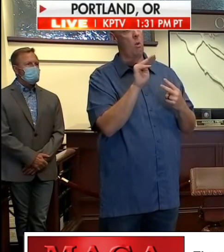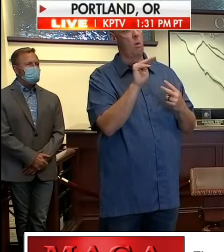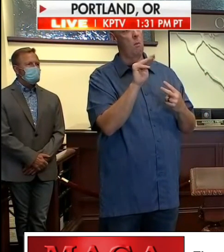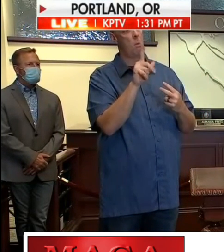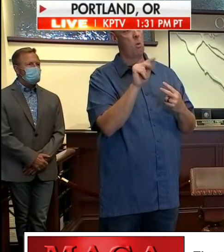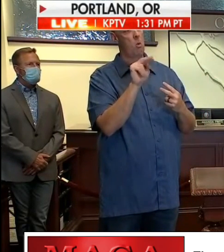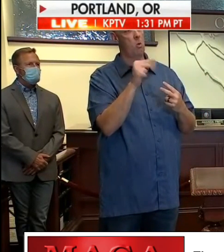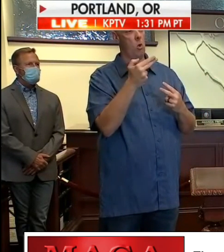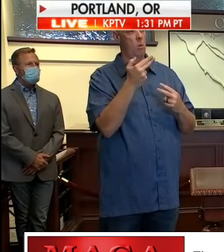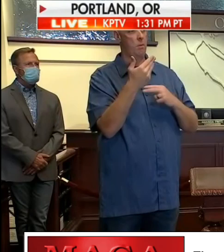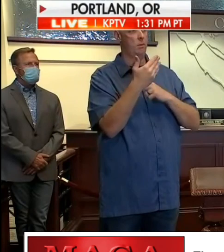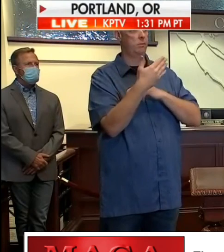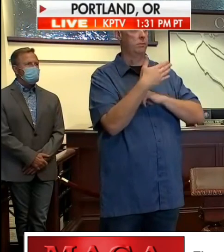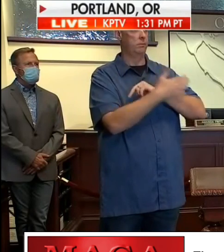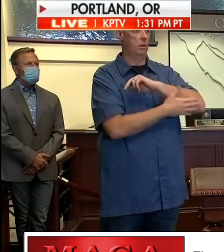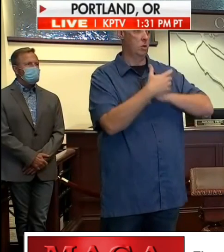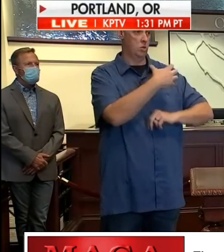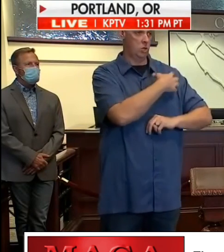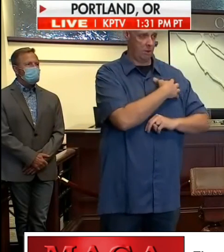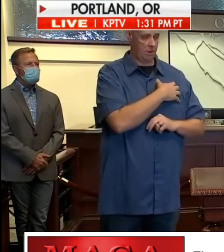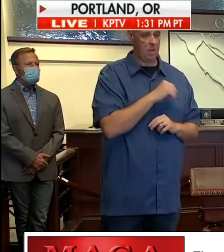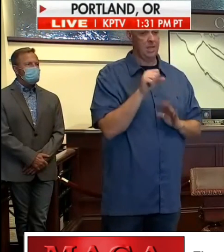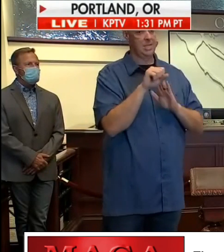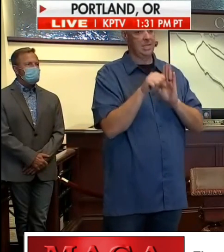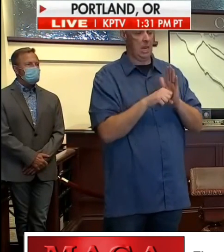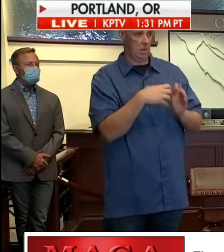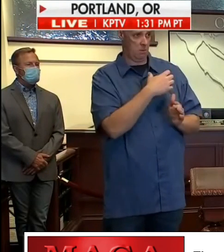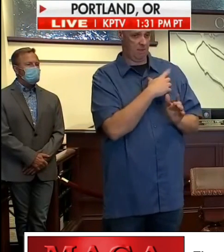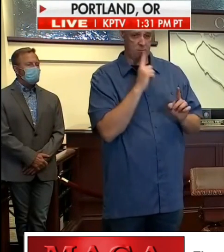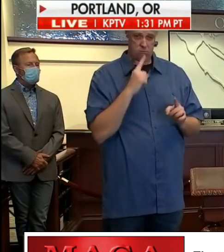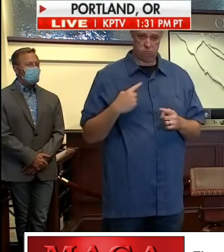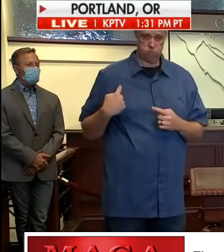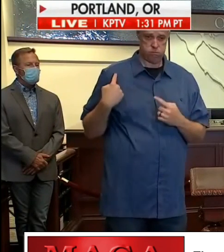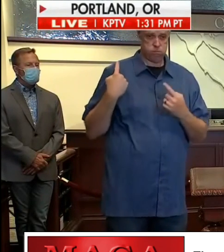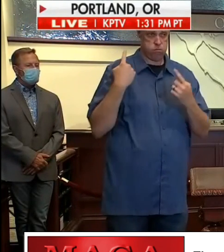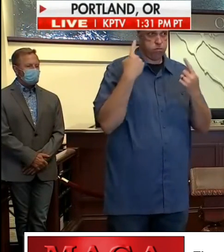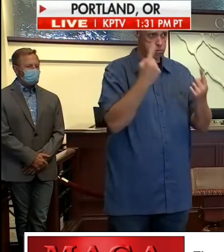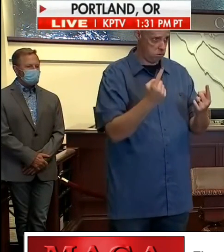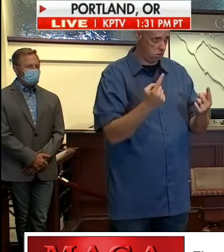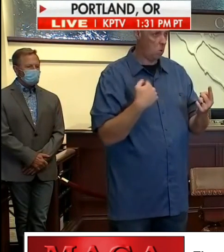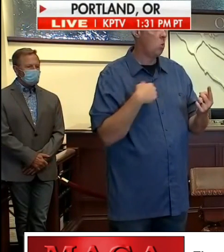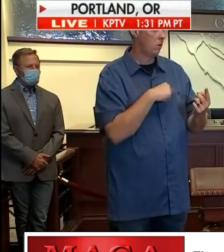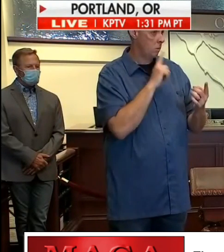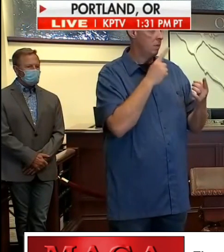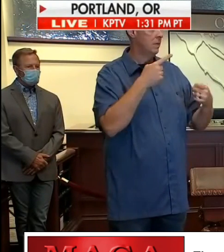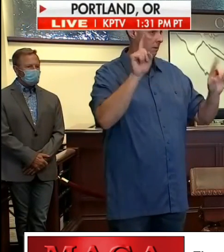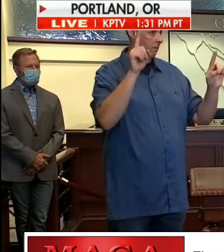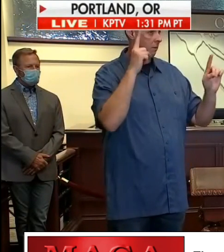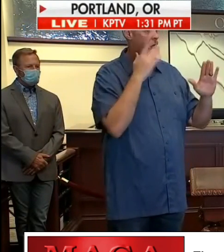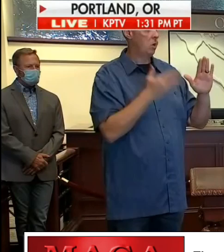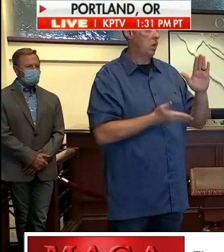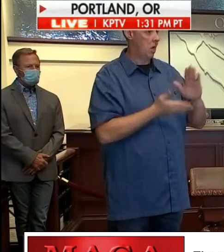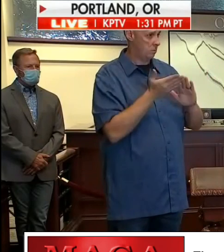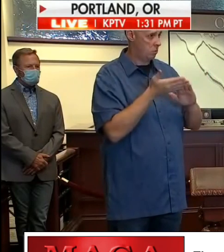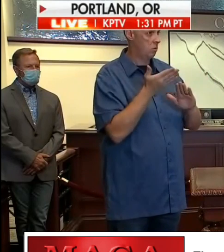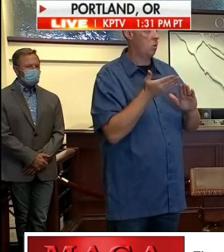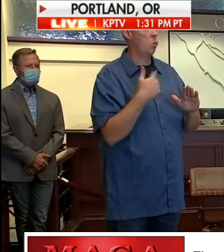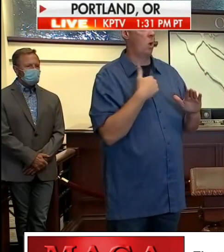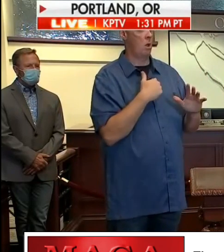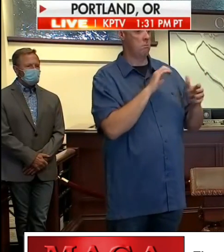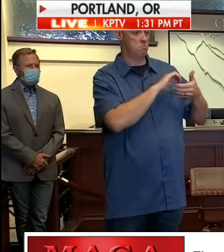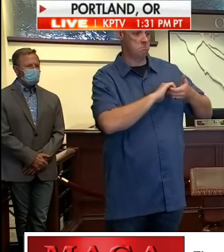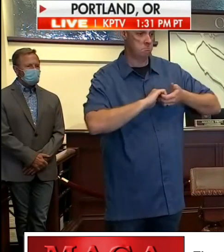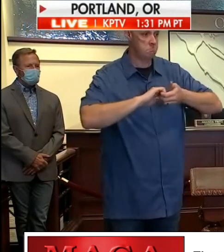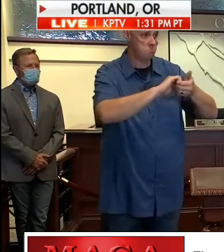Office, and the state police, we have been successfully throughout this in terms of operations when we're combined and when